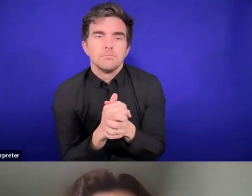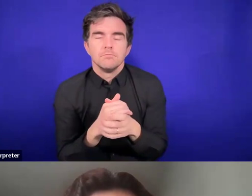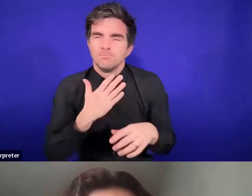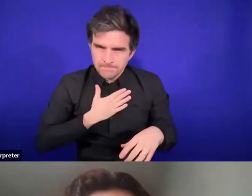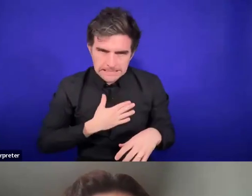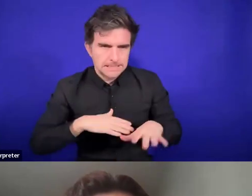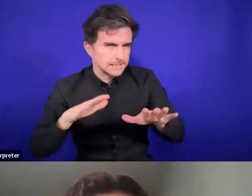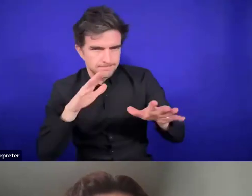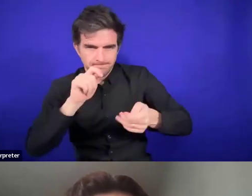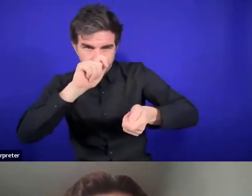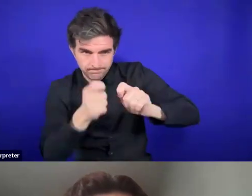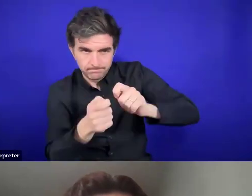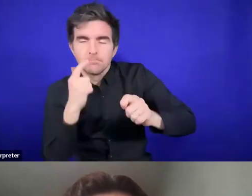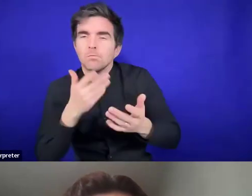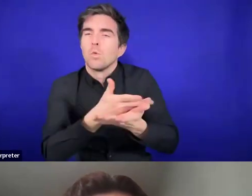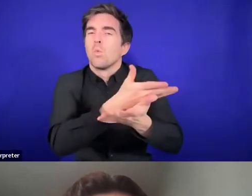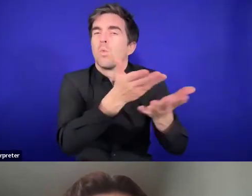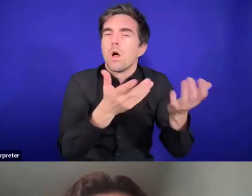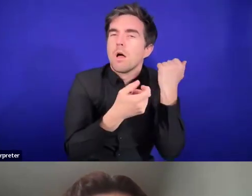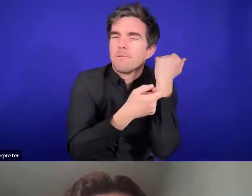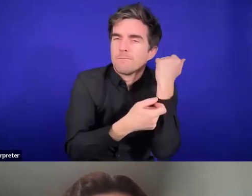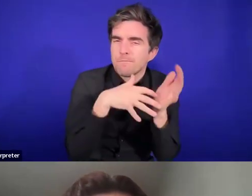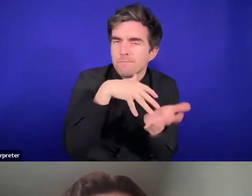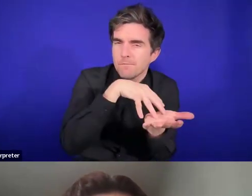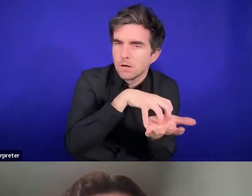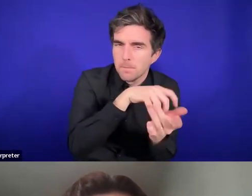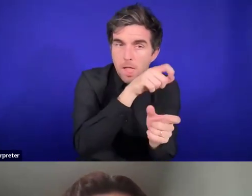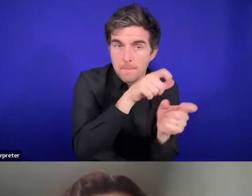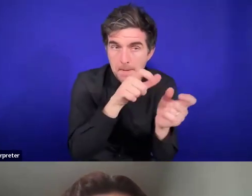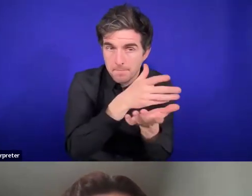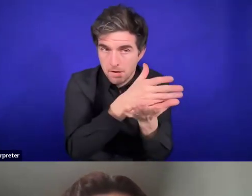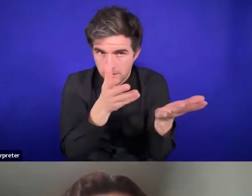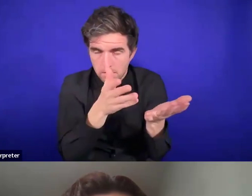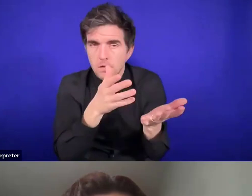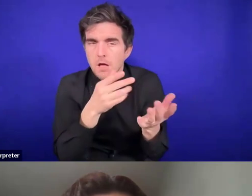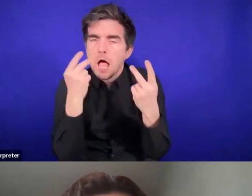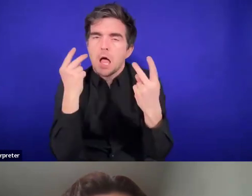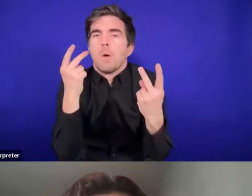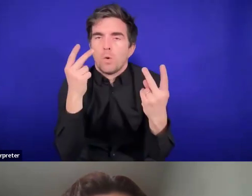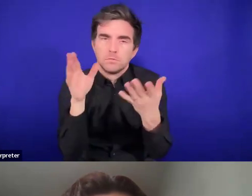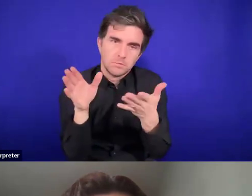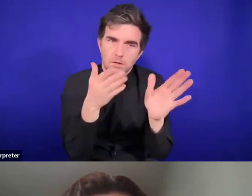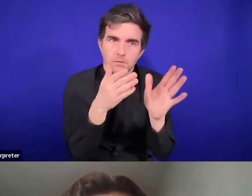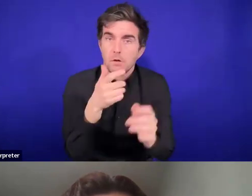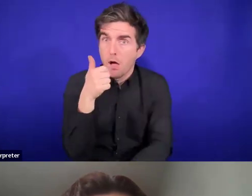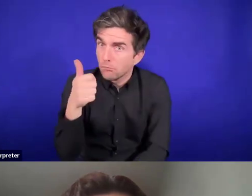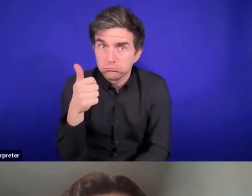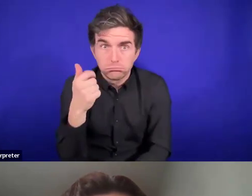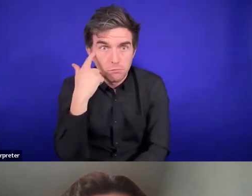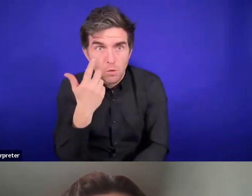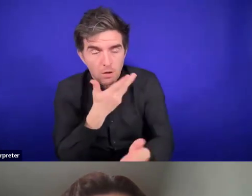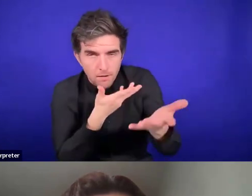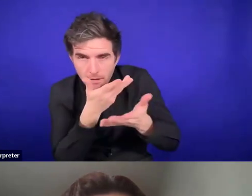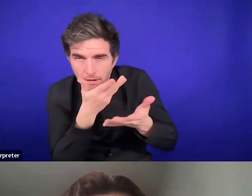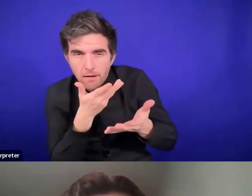this community-based network, bring all different groups and different interests into the planning process, starting from the